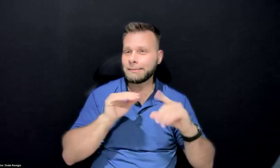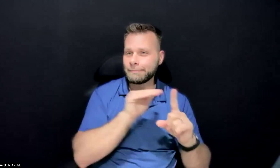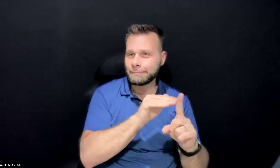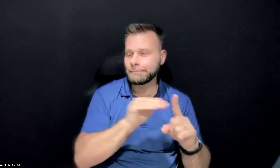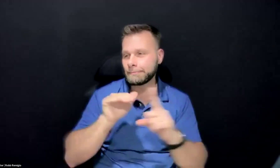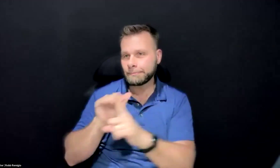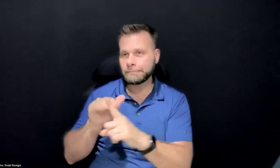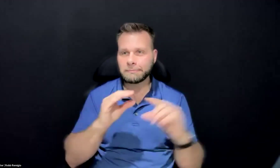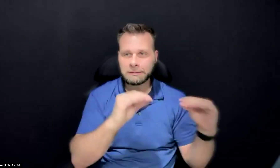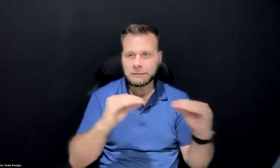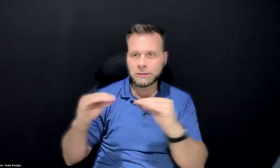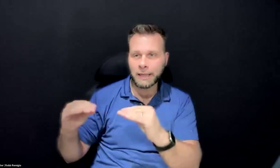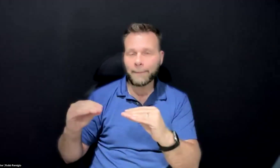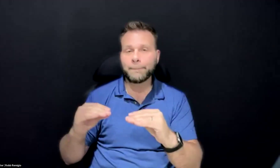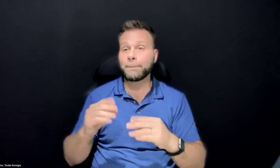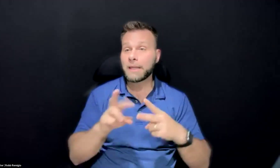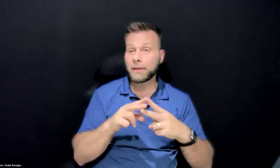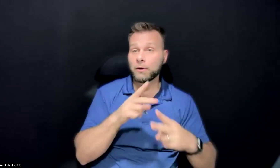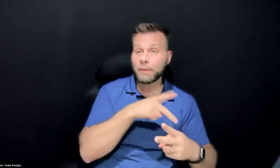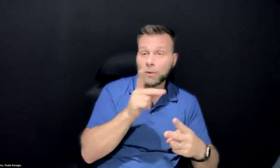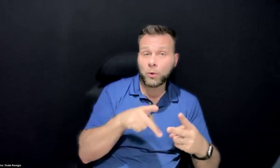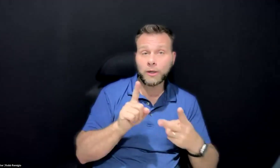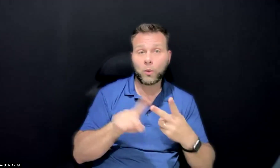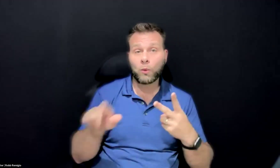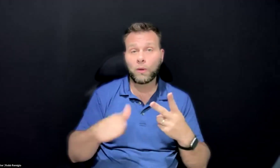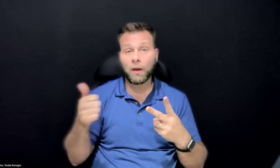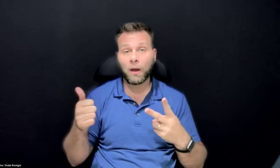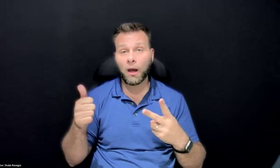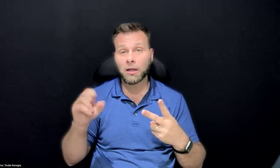or slides, learn PowerPoint.